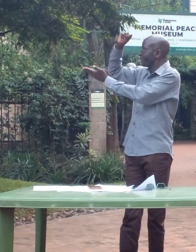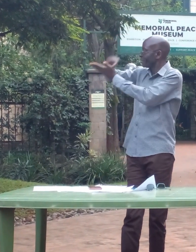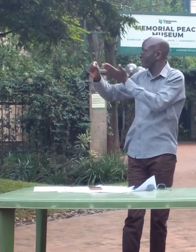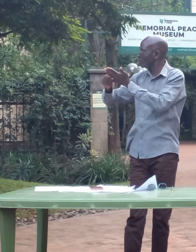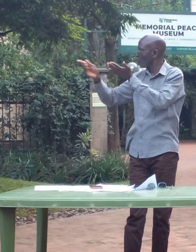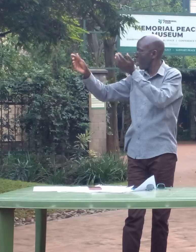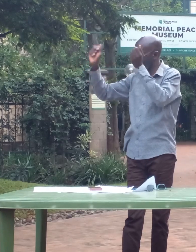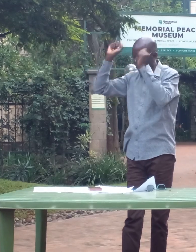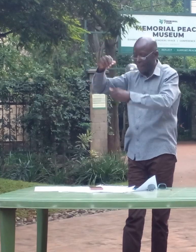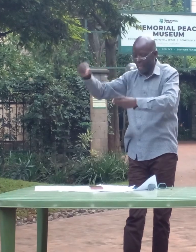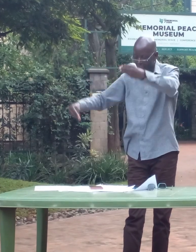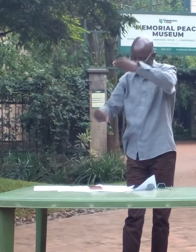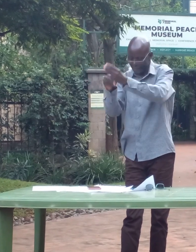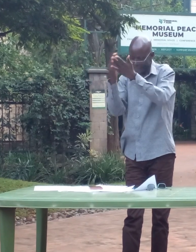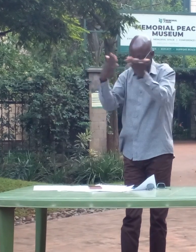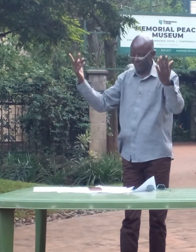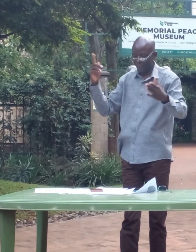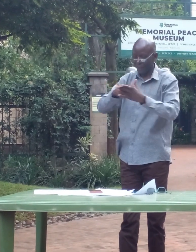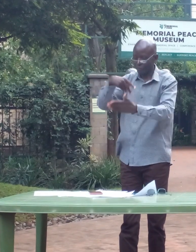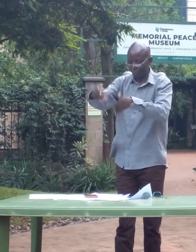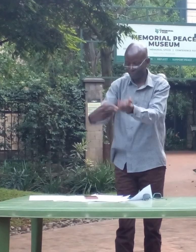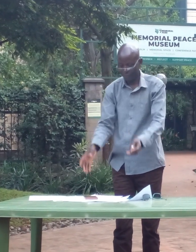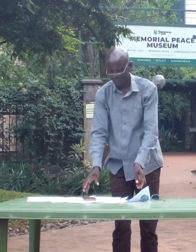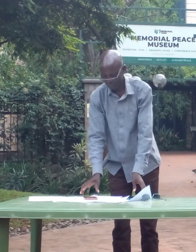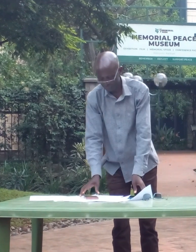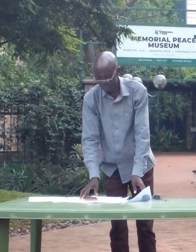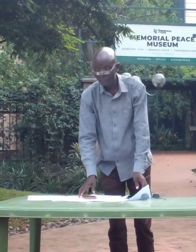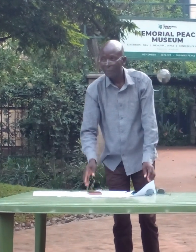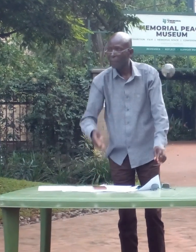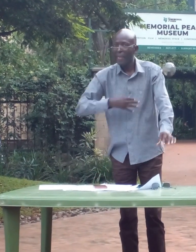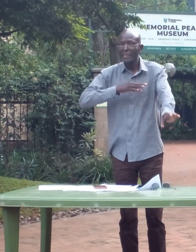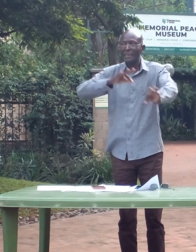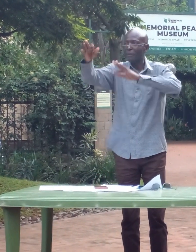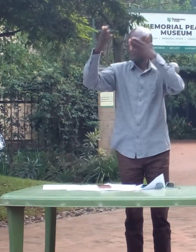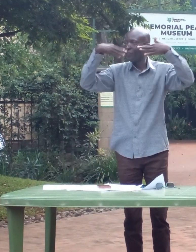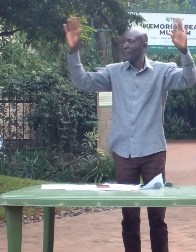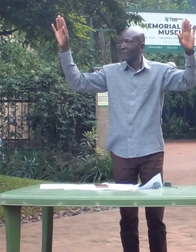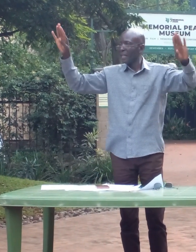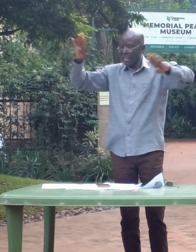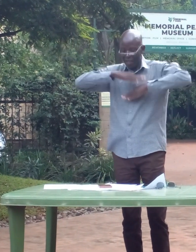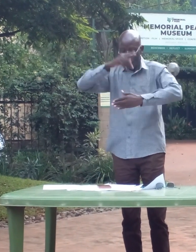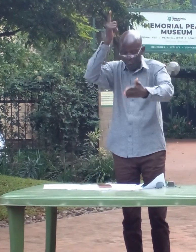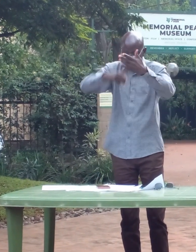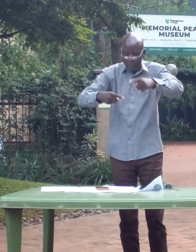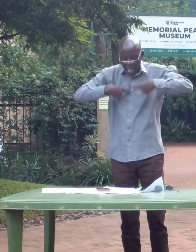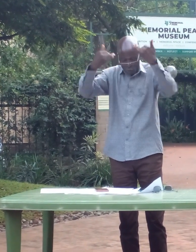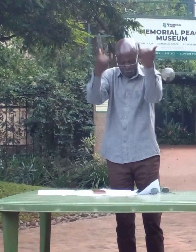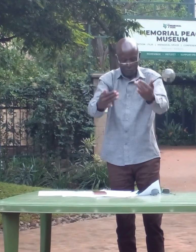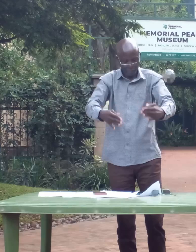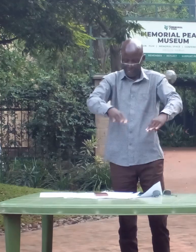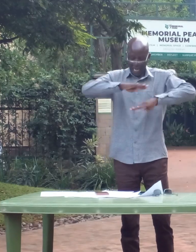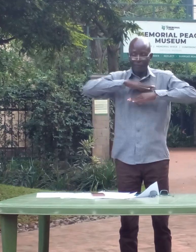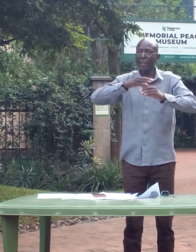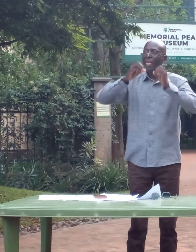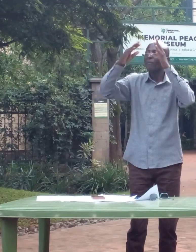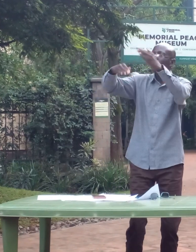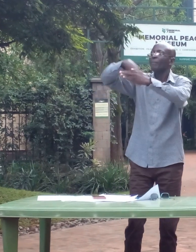Finally, I hope the secretary can add something so that we can continue. I hope the exposition is here, and that is